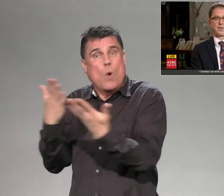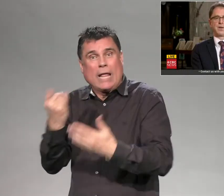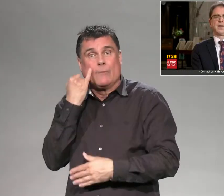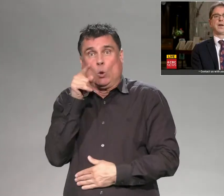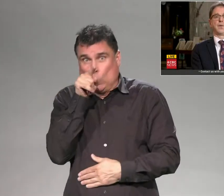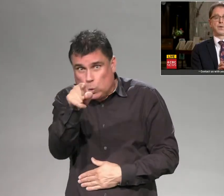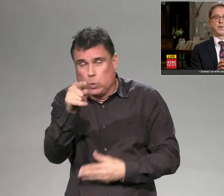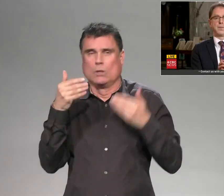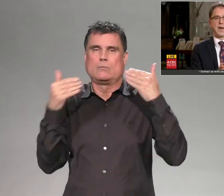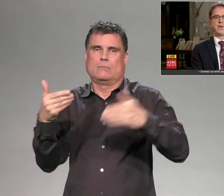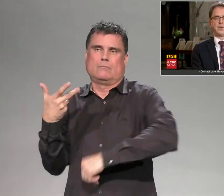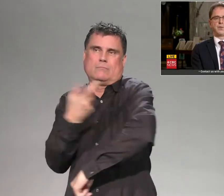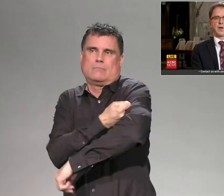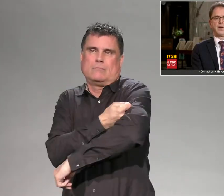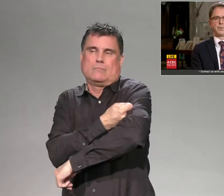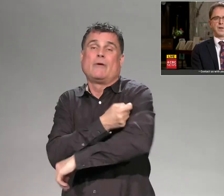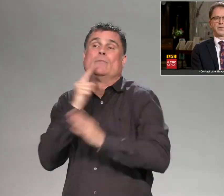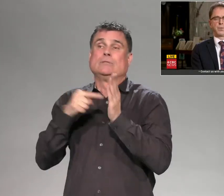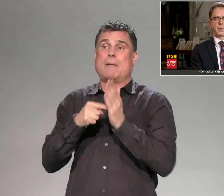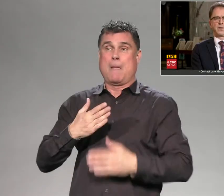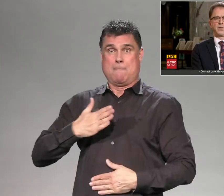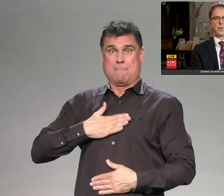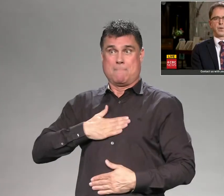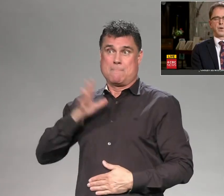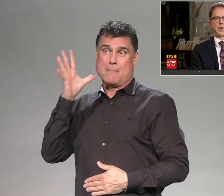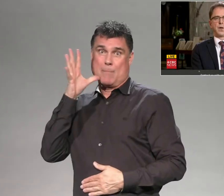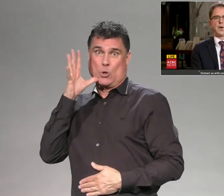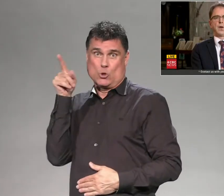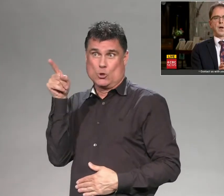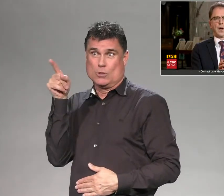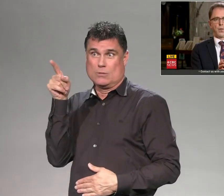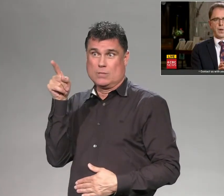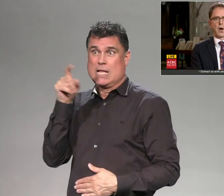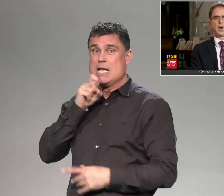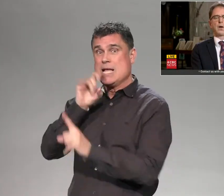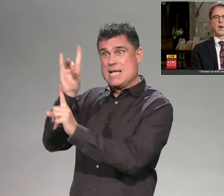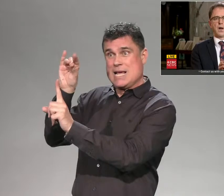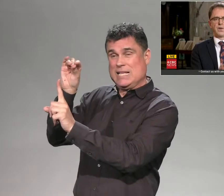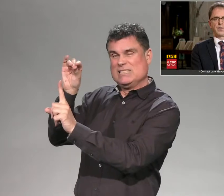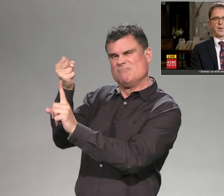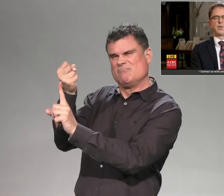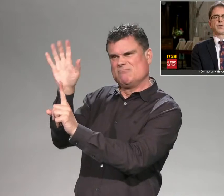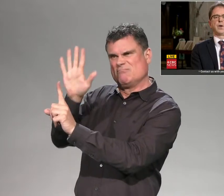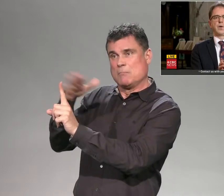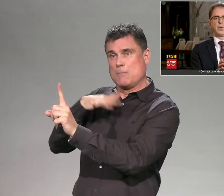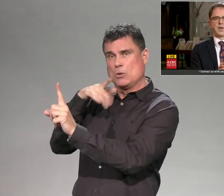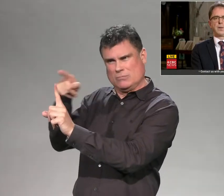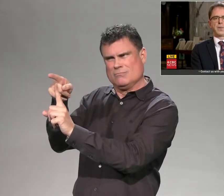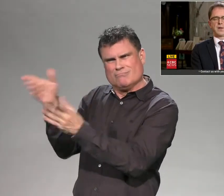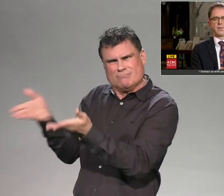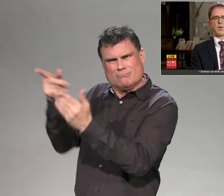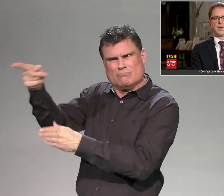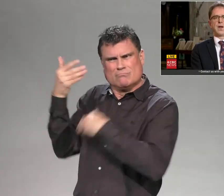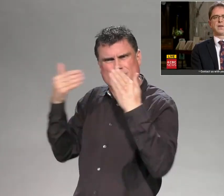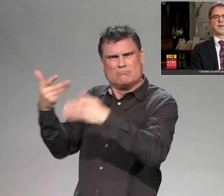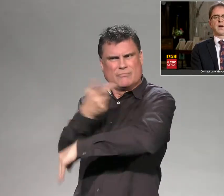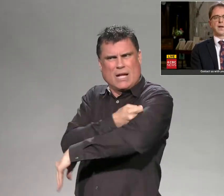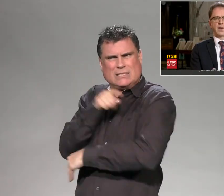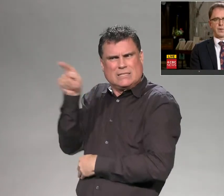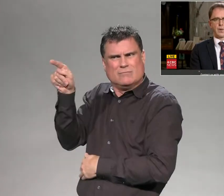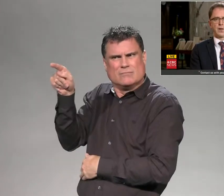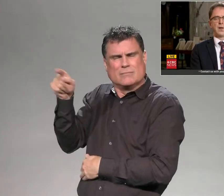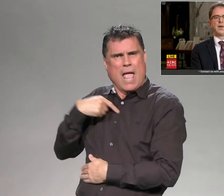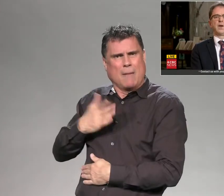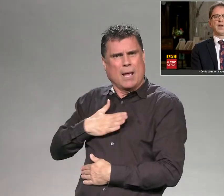get vaccinated. I couldn't imagine trading places with her. We are obviously concerned with the impact of COVID-19